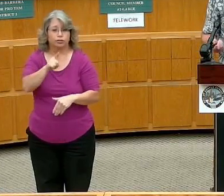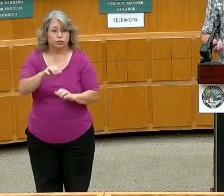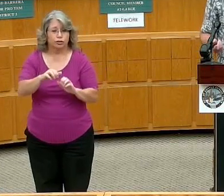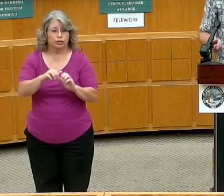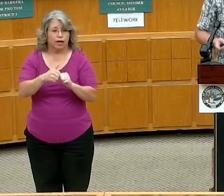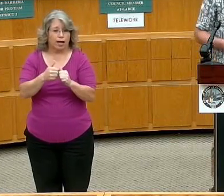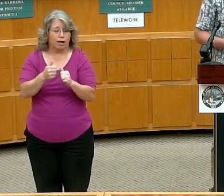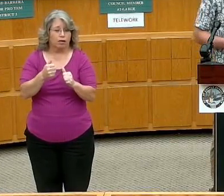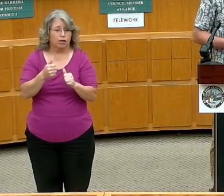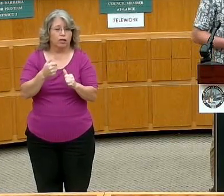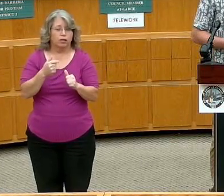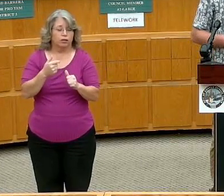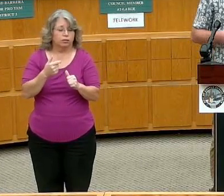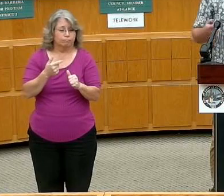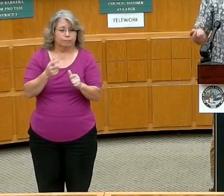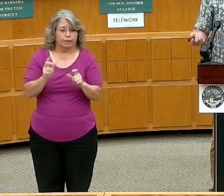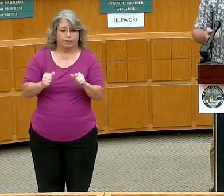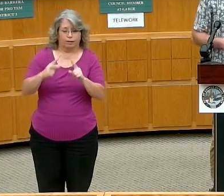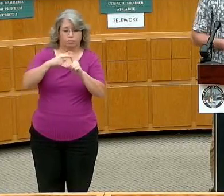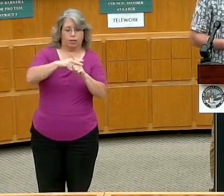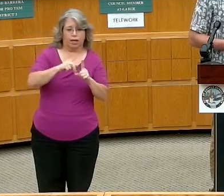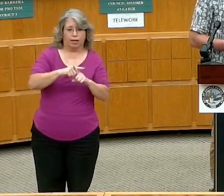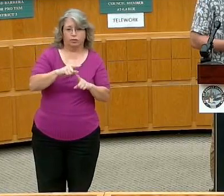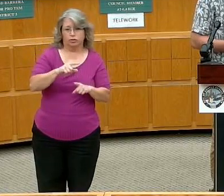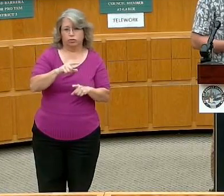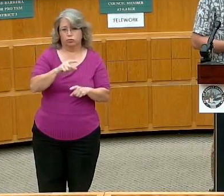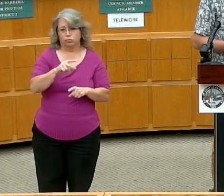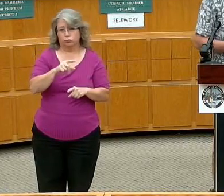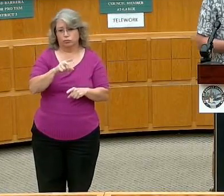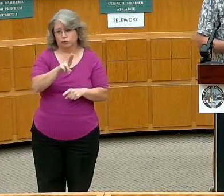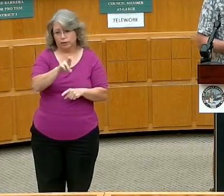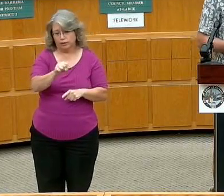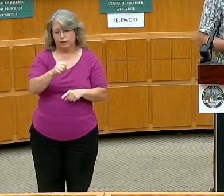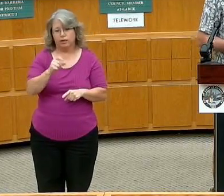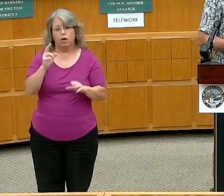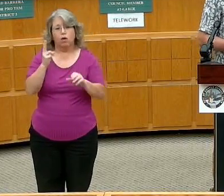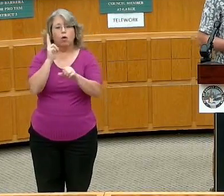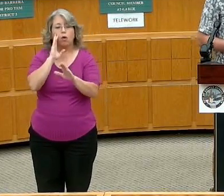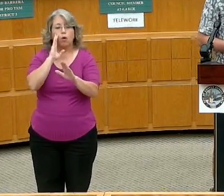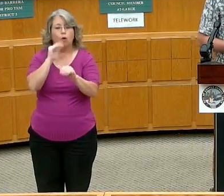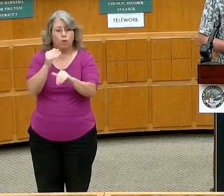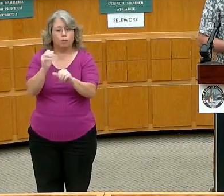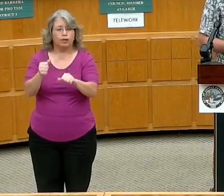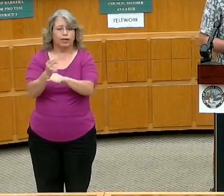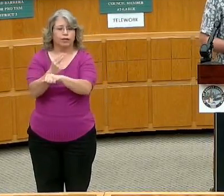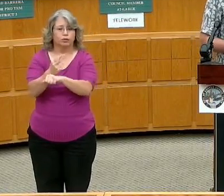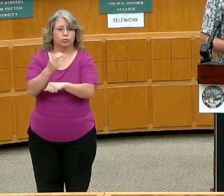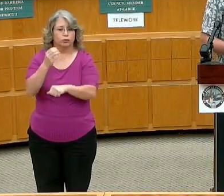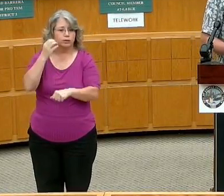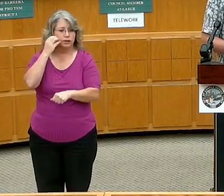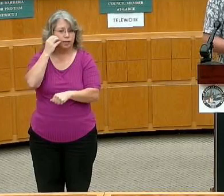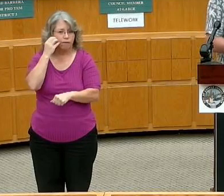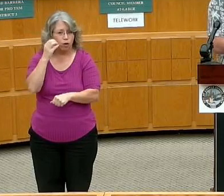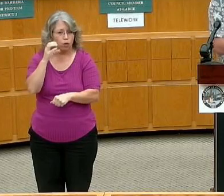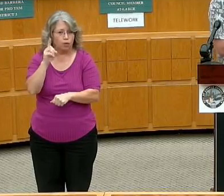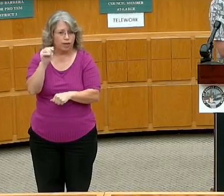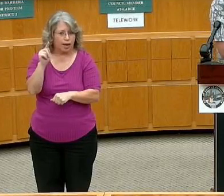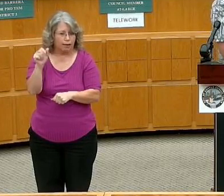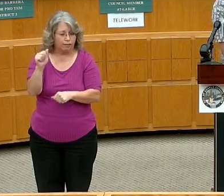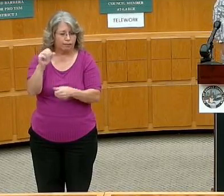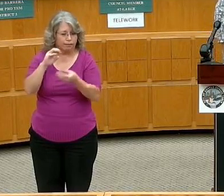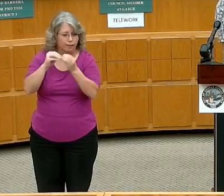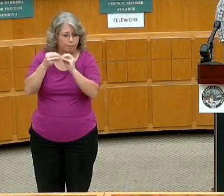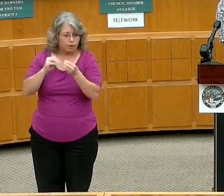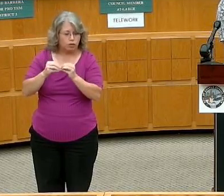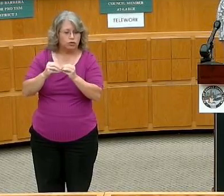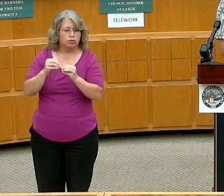phone data to relate it to these social distancing efforts in different places, and perhaps there'd be some sort of